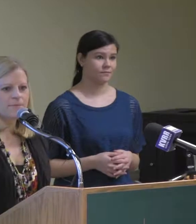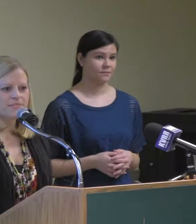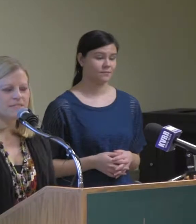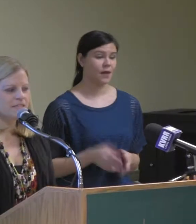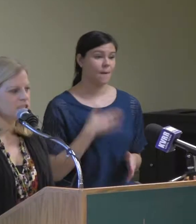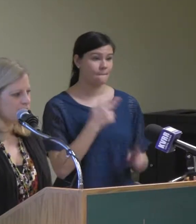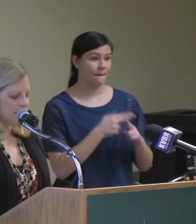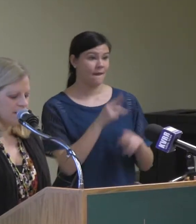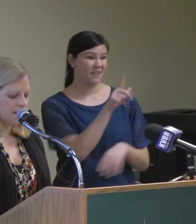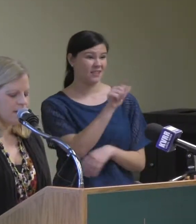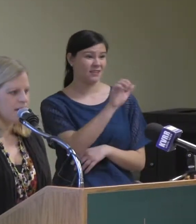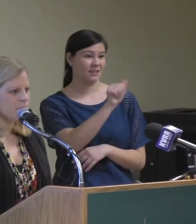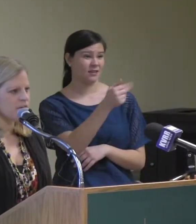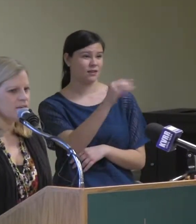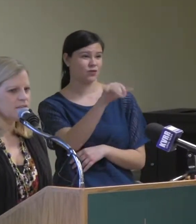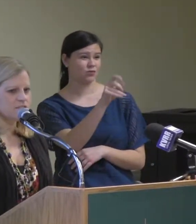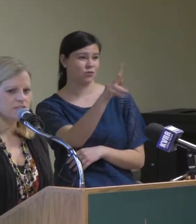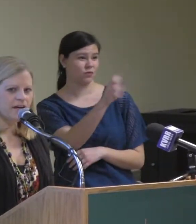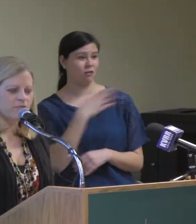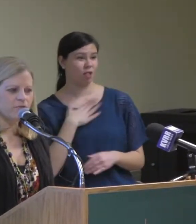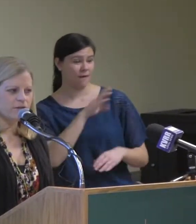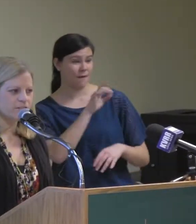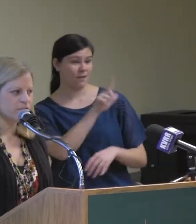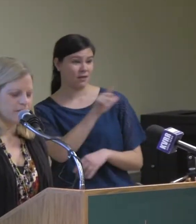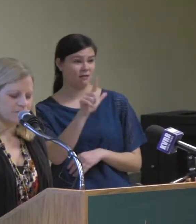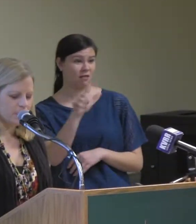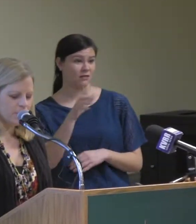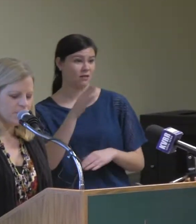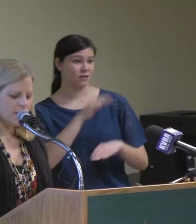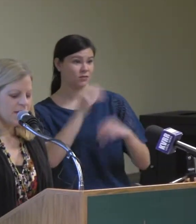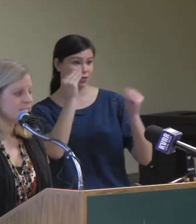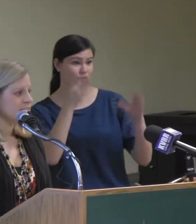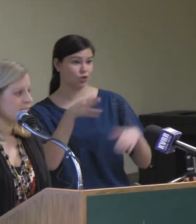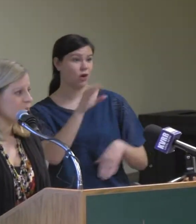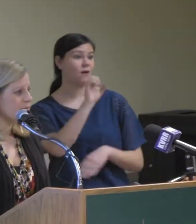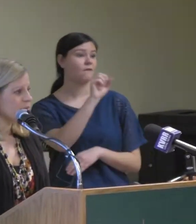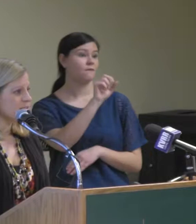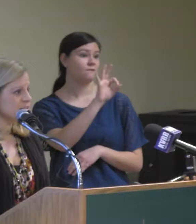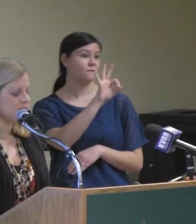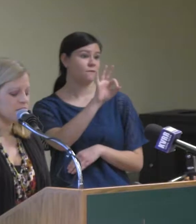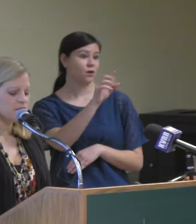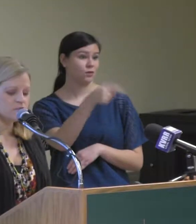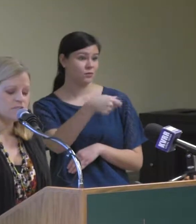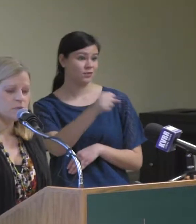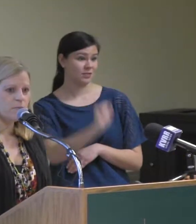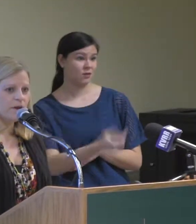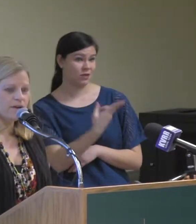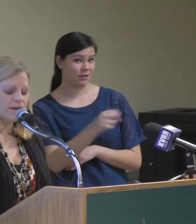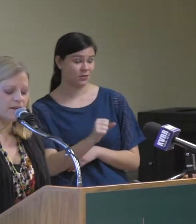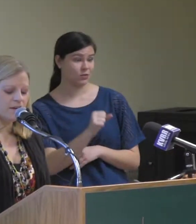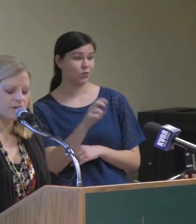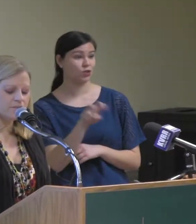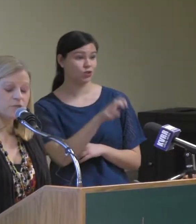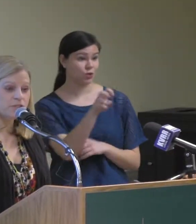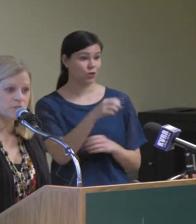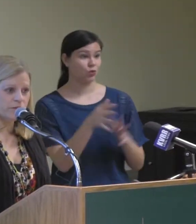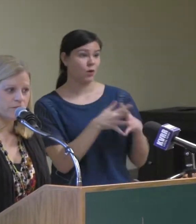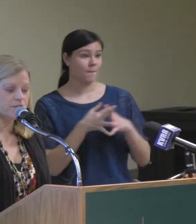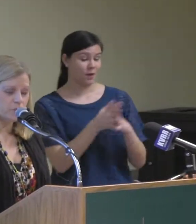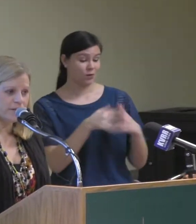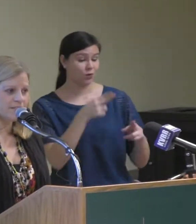My name is Leah Jelke, and I'm the EL teacher at Fargo South High School. And today we have a presentation called Journey to America, Narrative